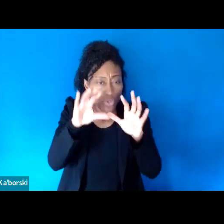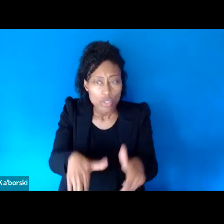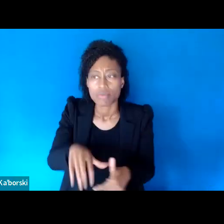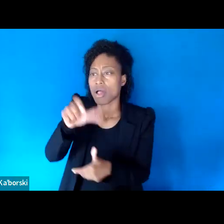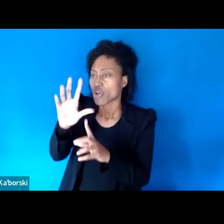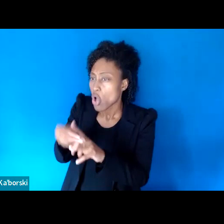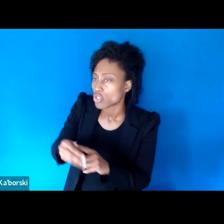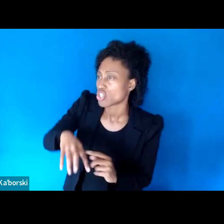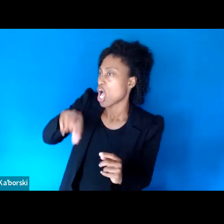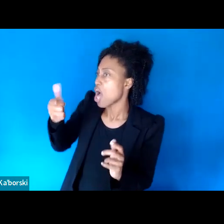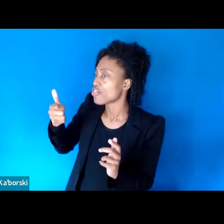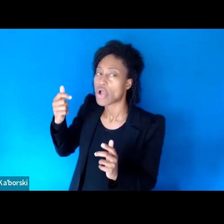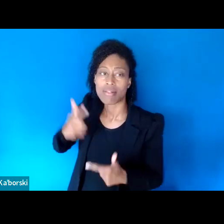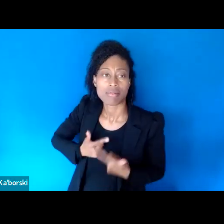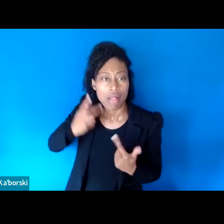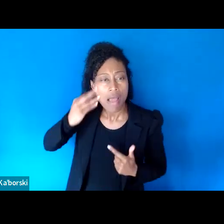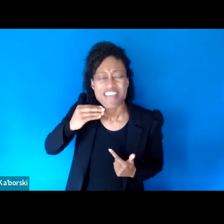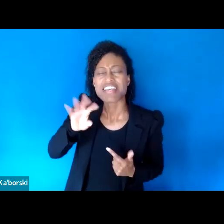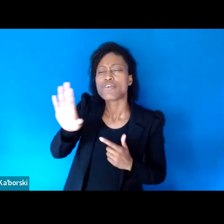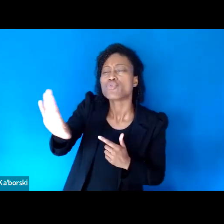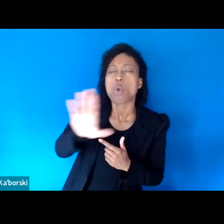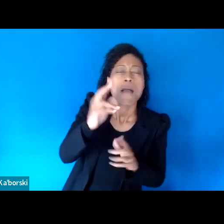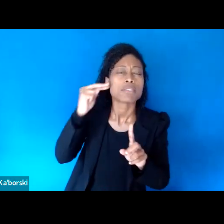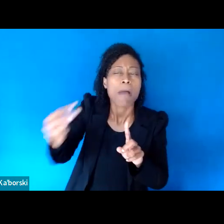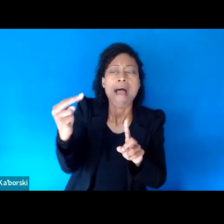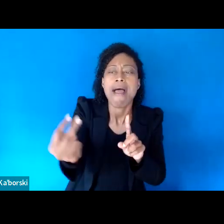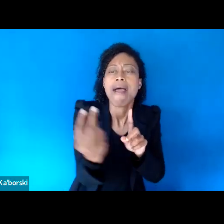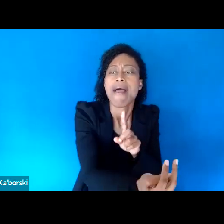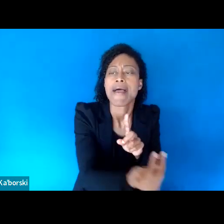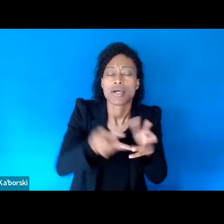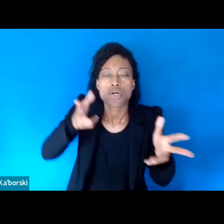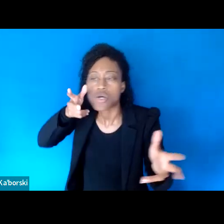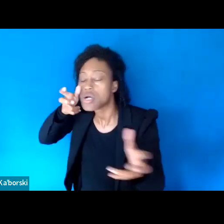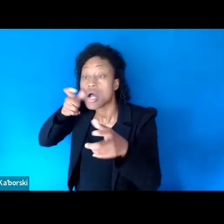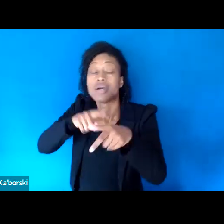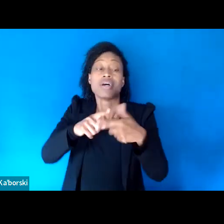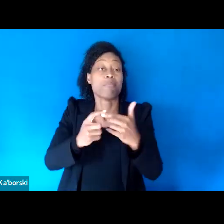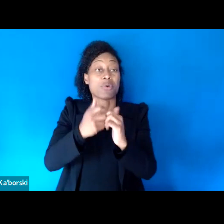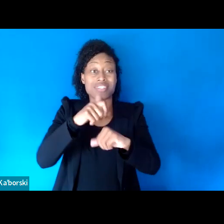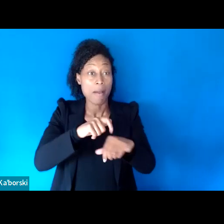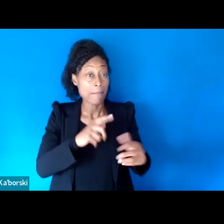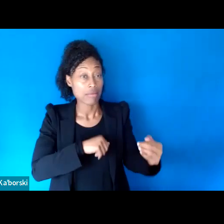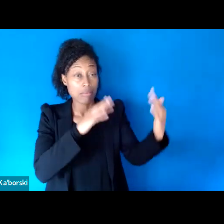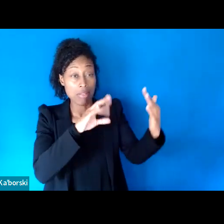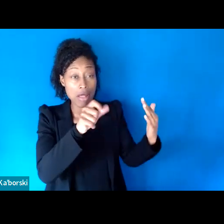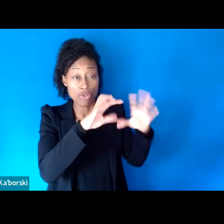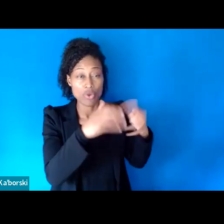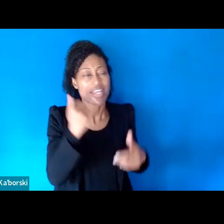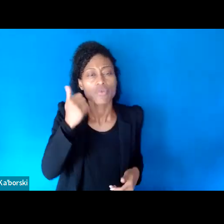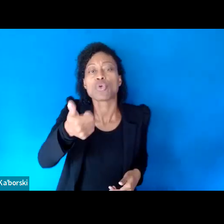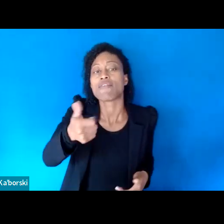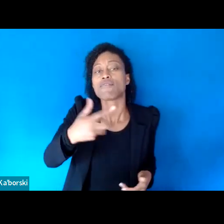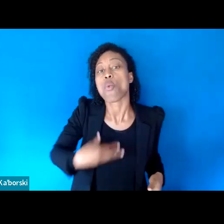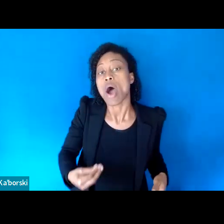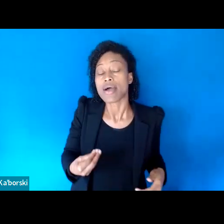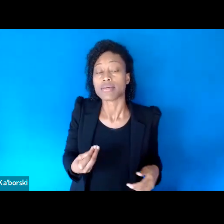different perspective, because 9 times out of 10, when you go to that other group, So if you are a white person coming